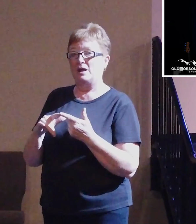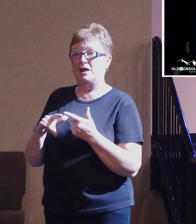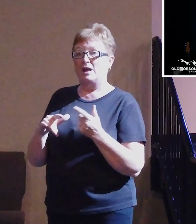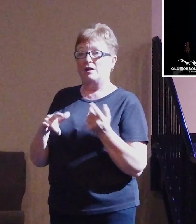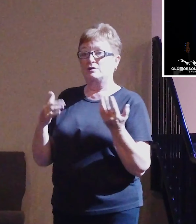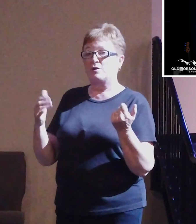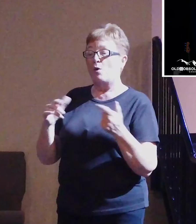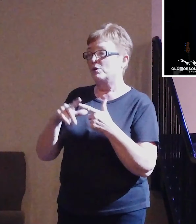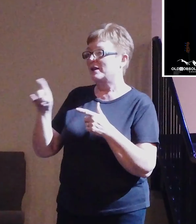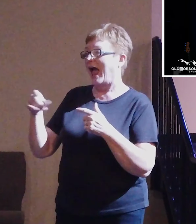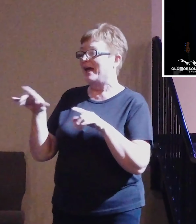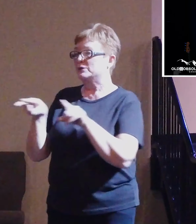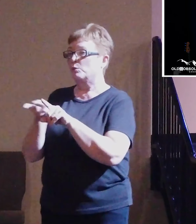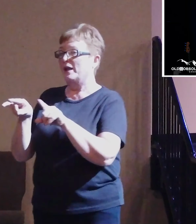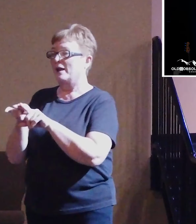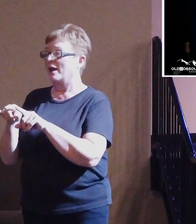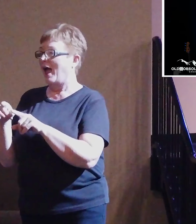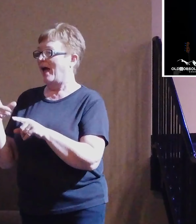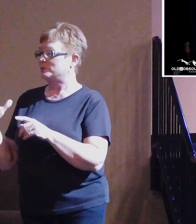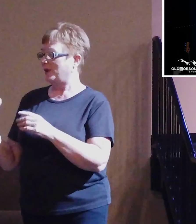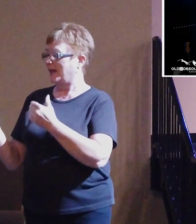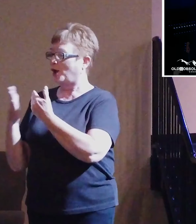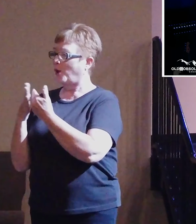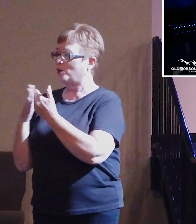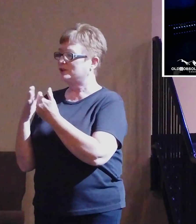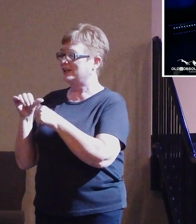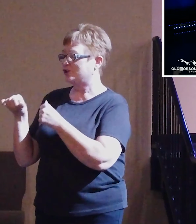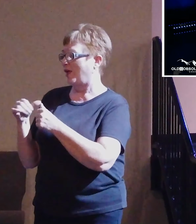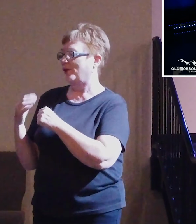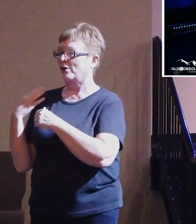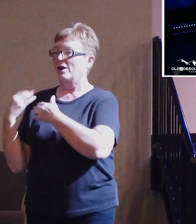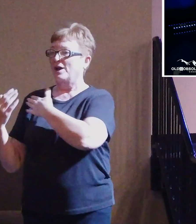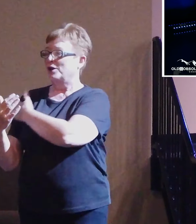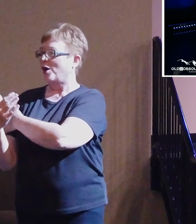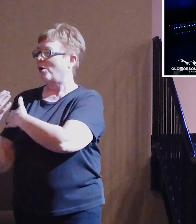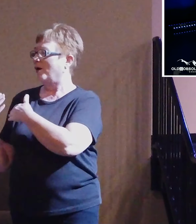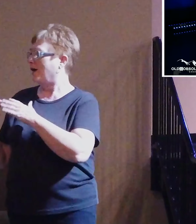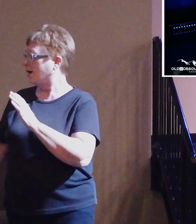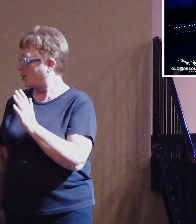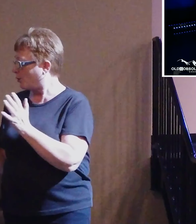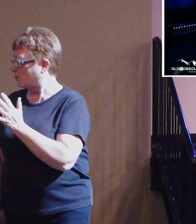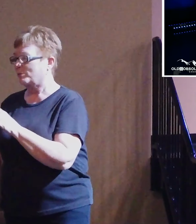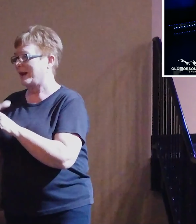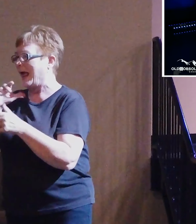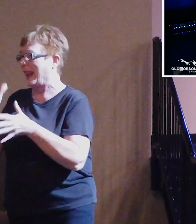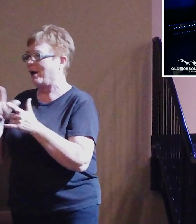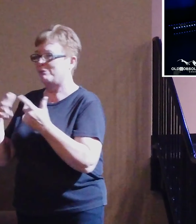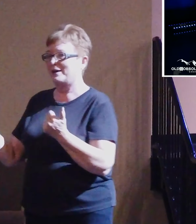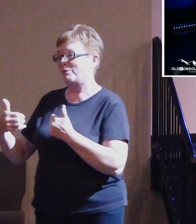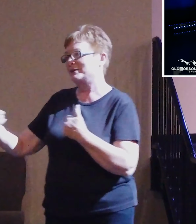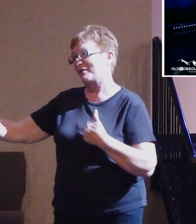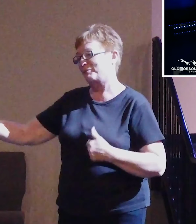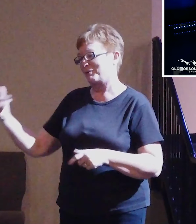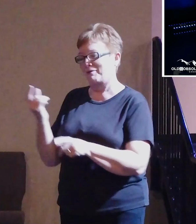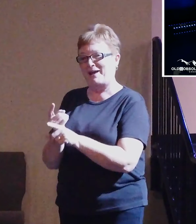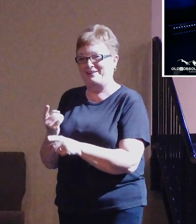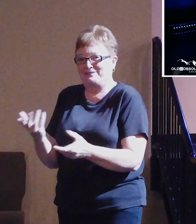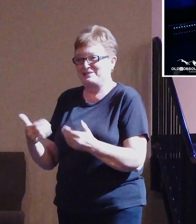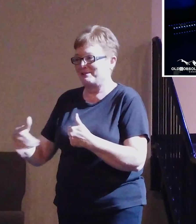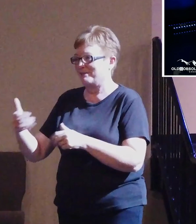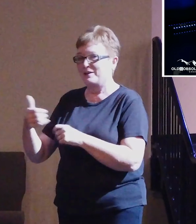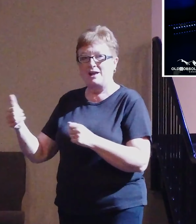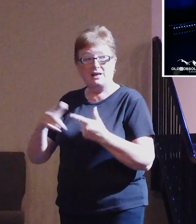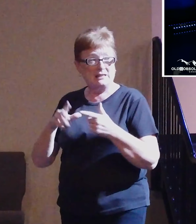right now. As we social distance six feet apart from one another, which I can see you're all doing quite well,